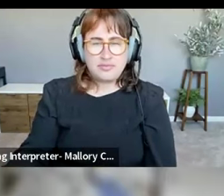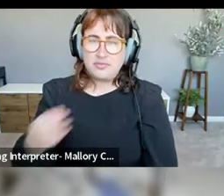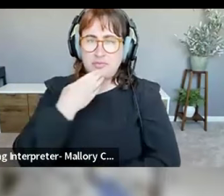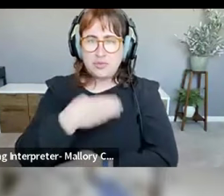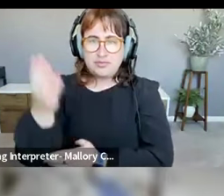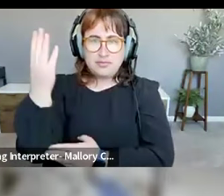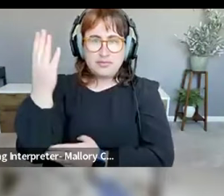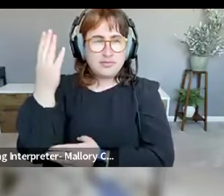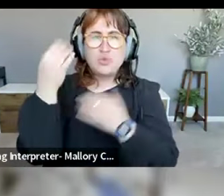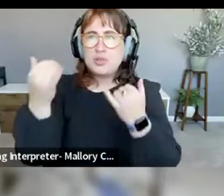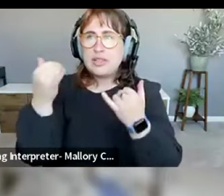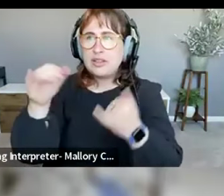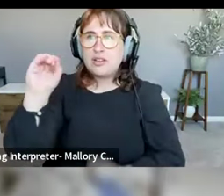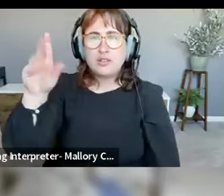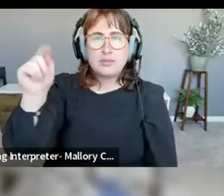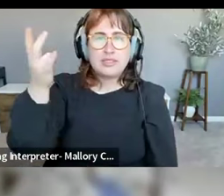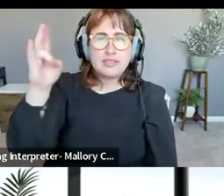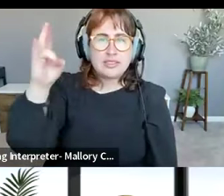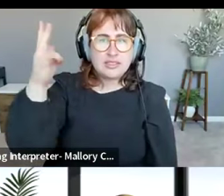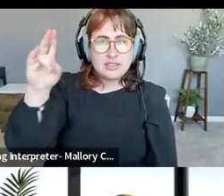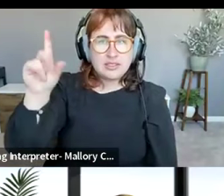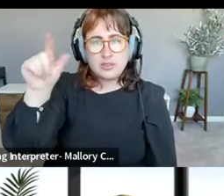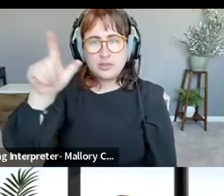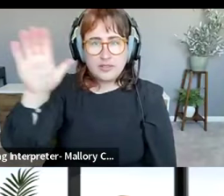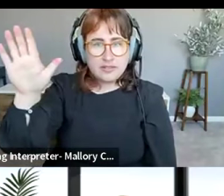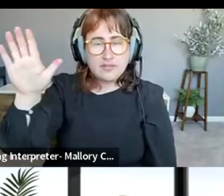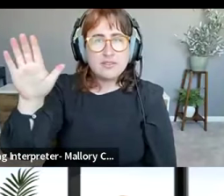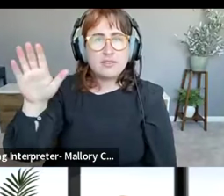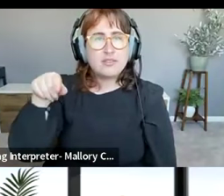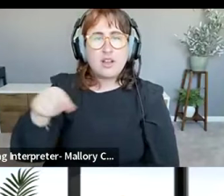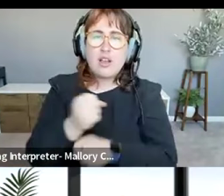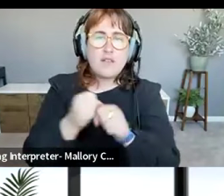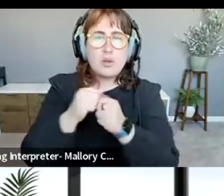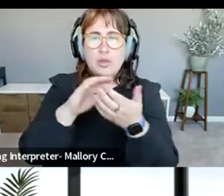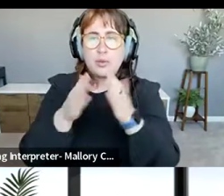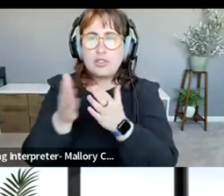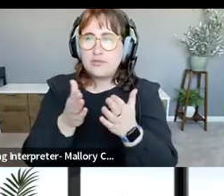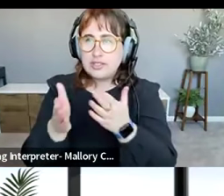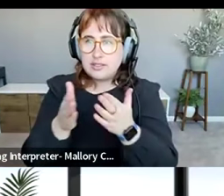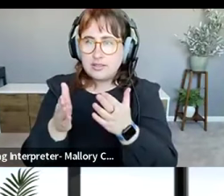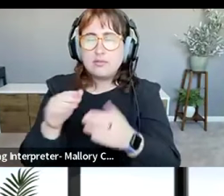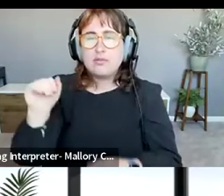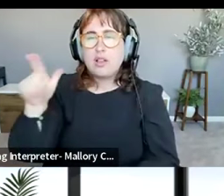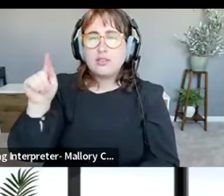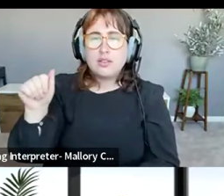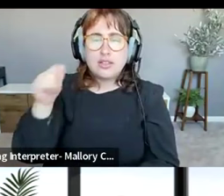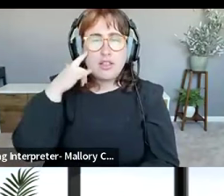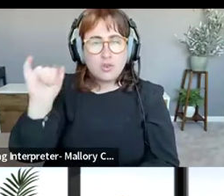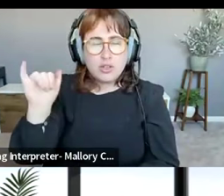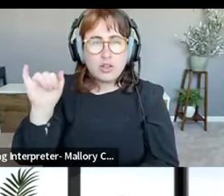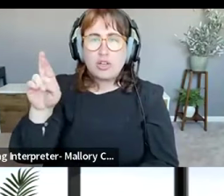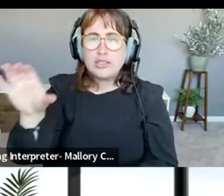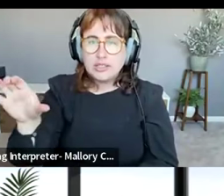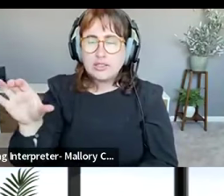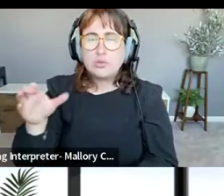All right, good morning, folks. Today is October 17th, 2025. This is Coffee with Community Services, Alta California Regional Center's